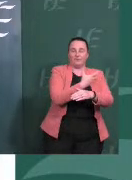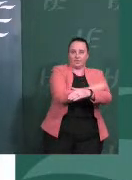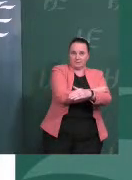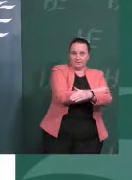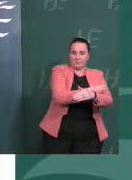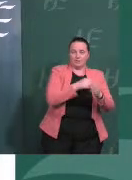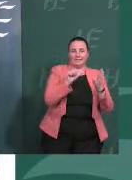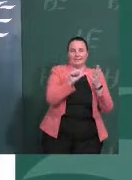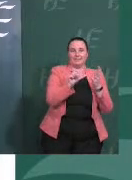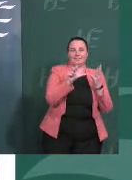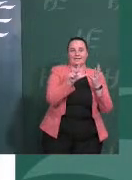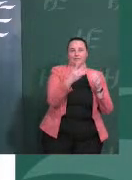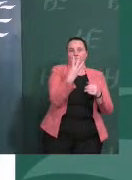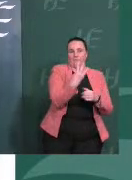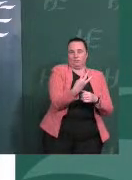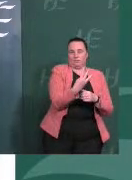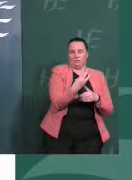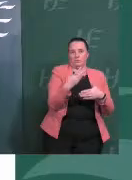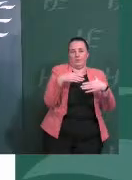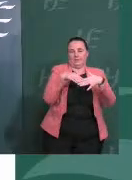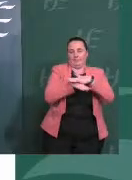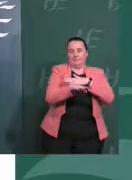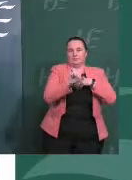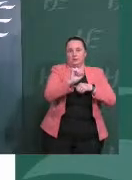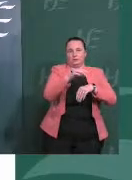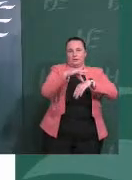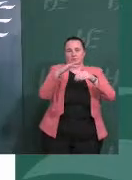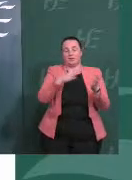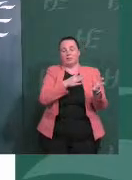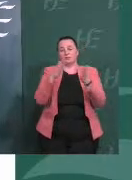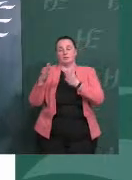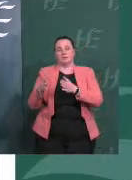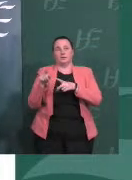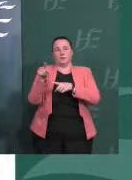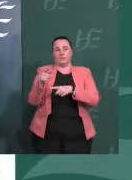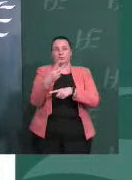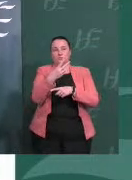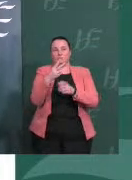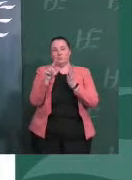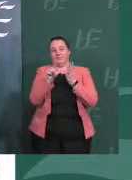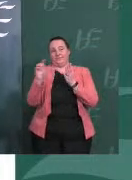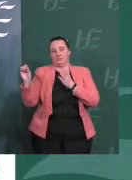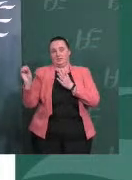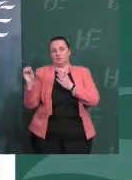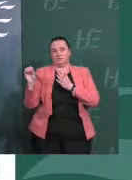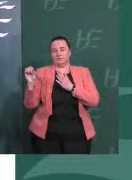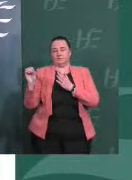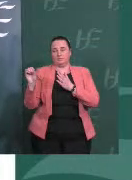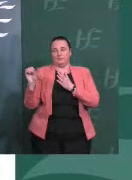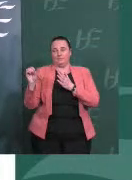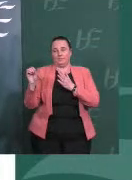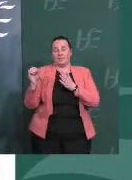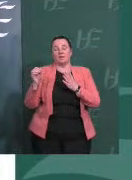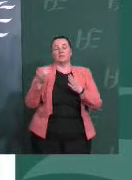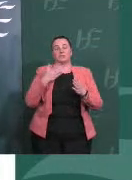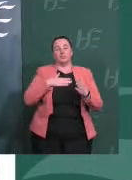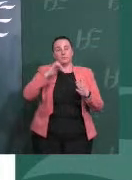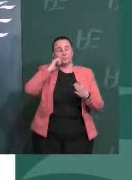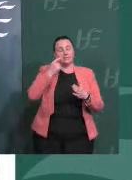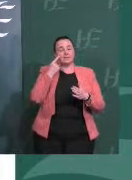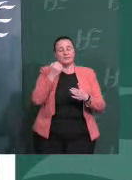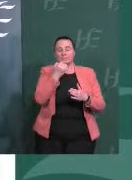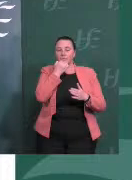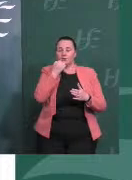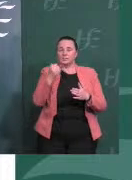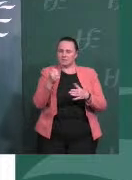of about 684 admissions to hospital. On the right-hand side, it's 270. So just because we see numbers in